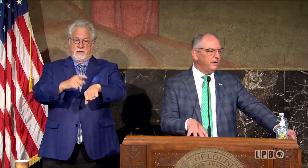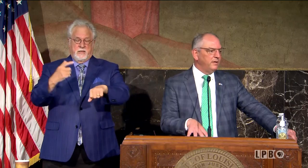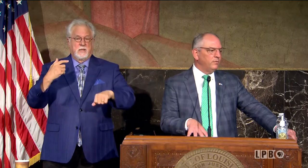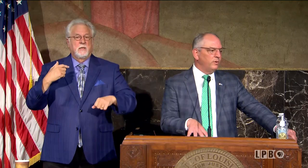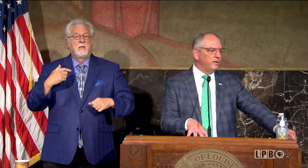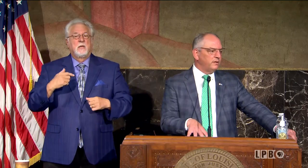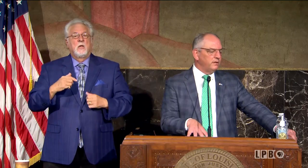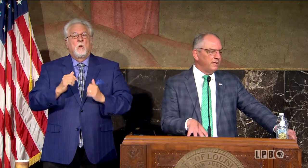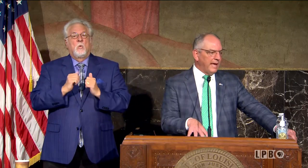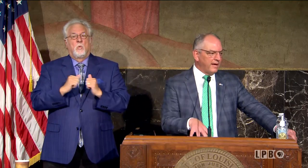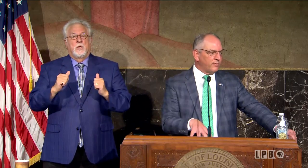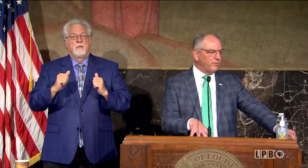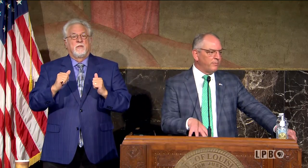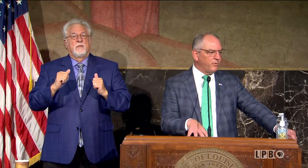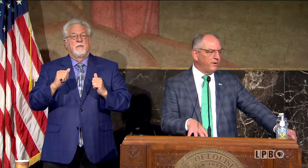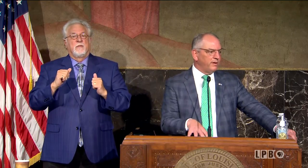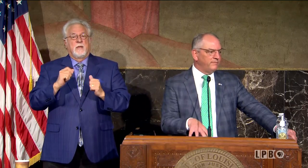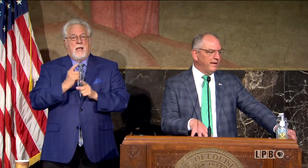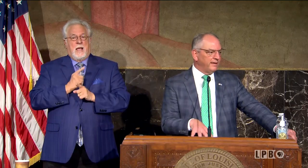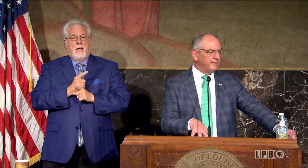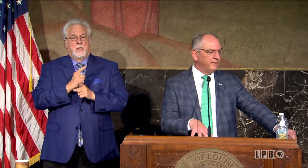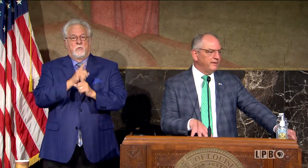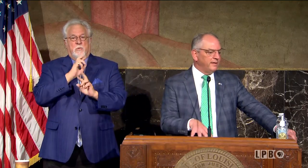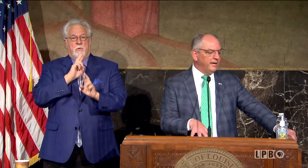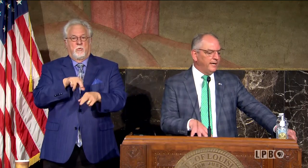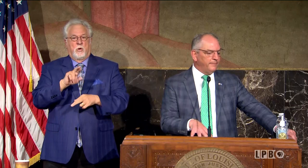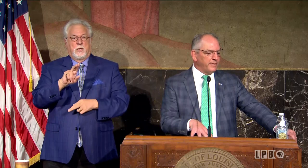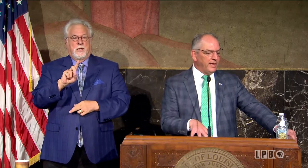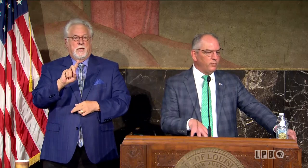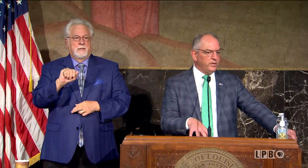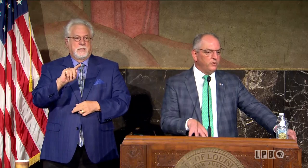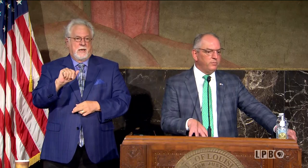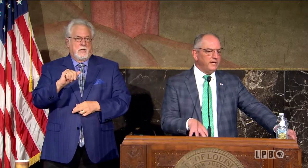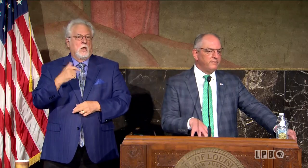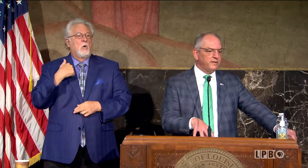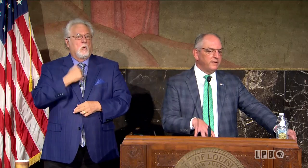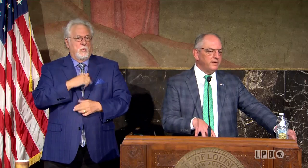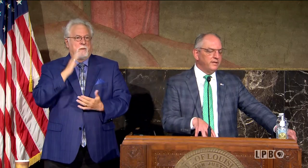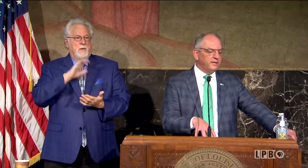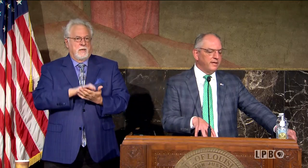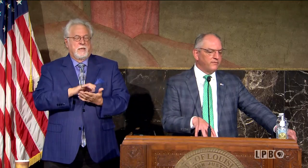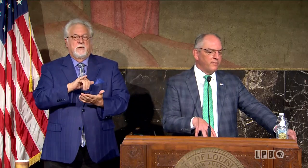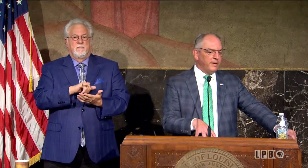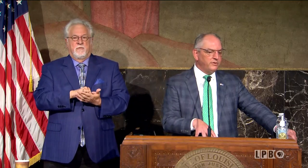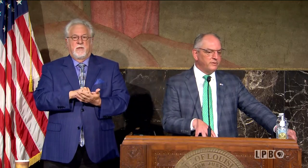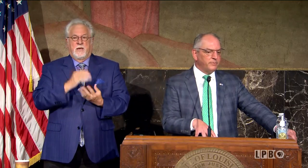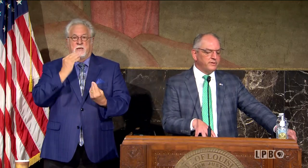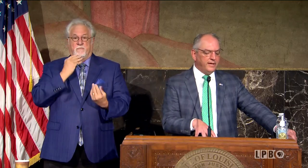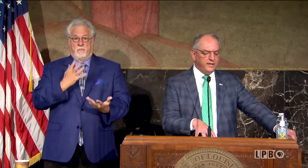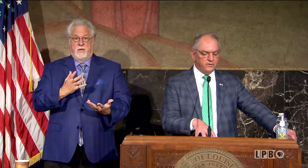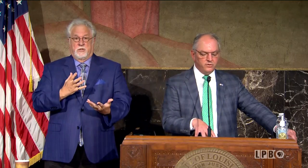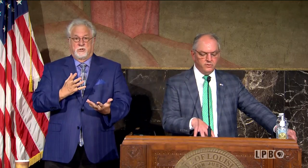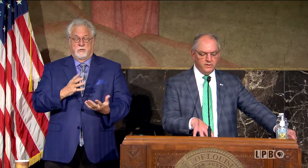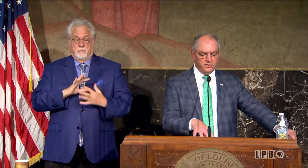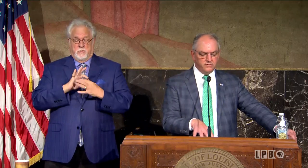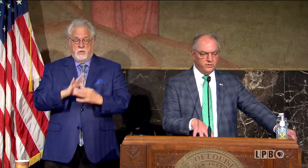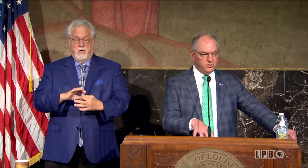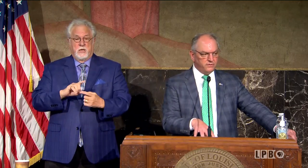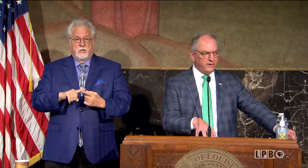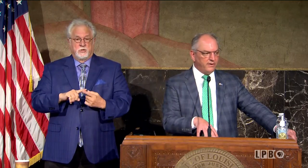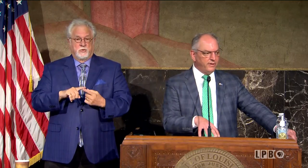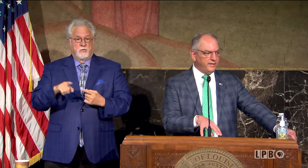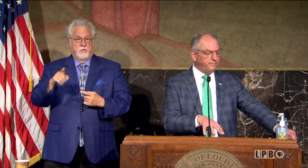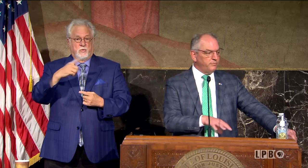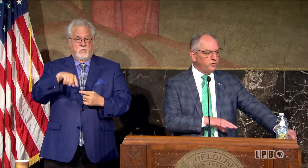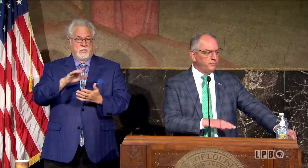be with the accurate reporting of data. And we do believe that the information pertaining to these